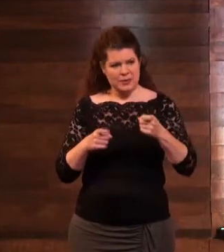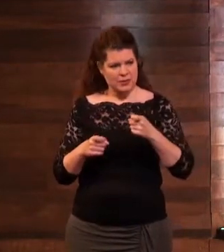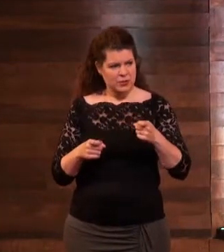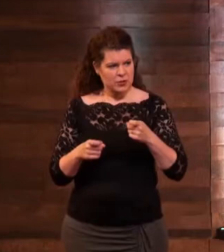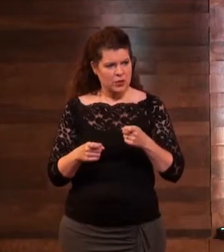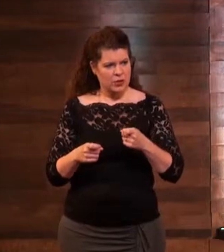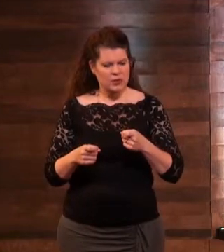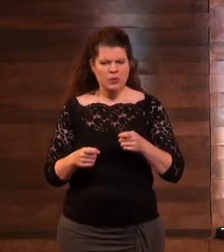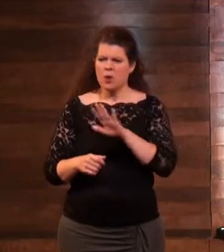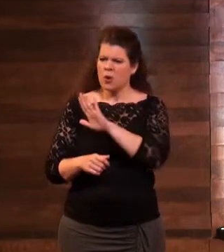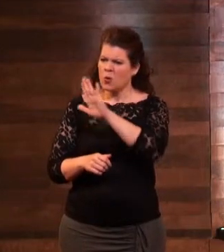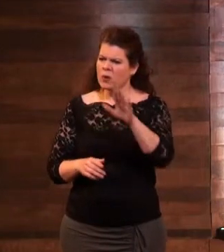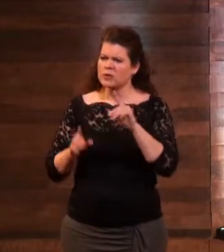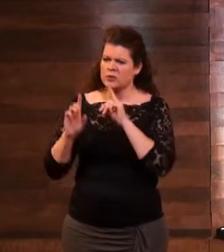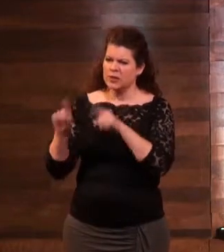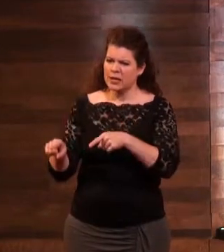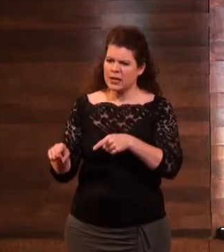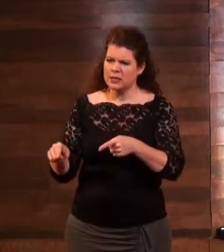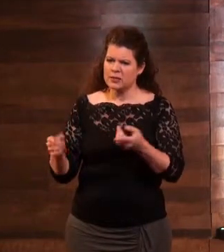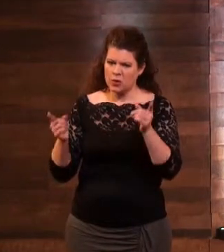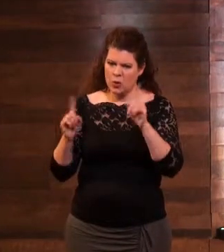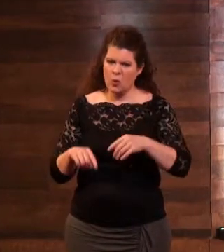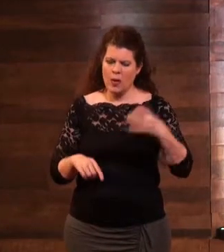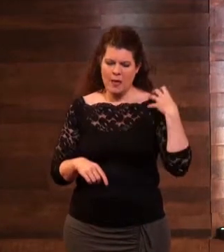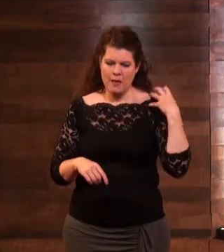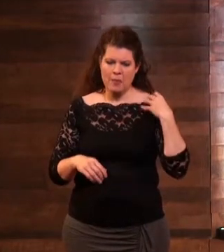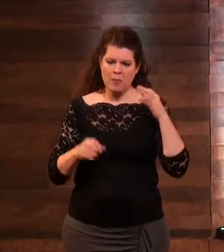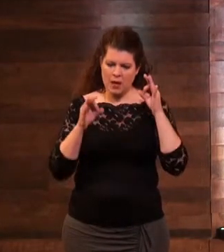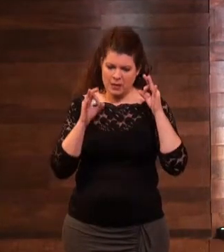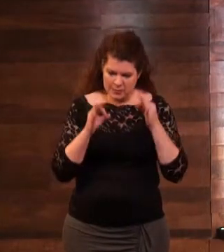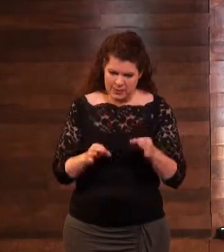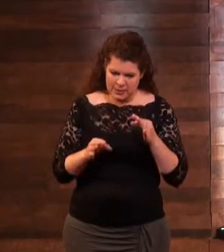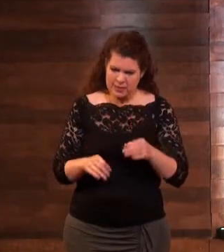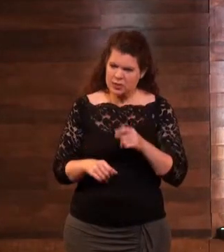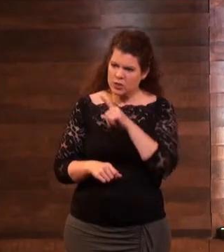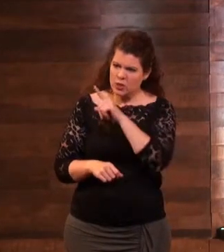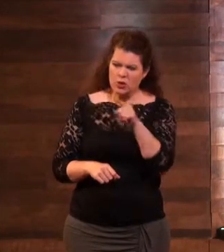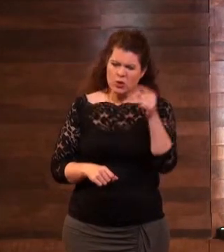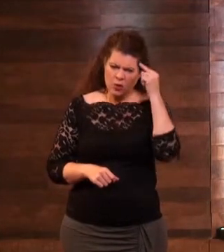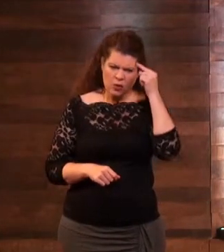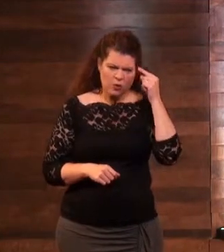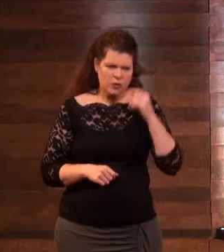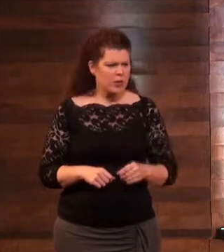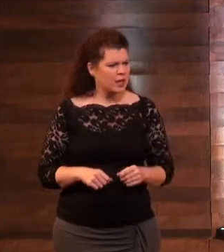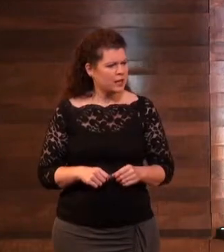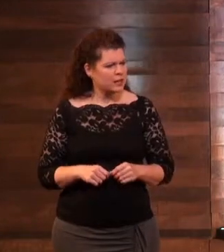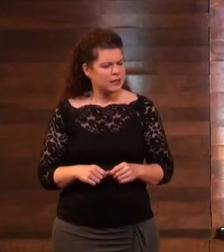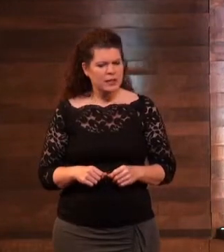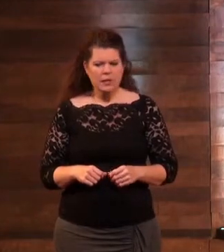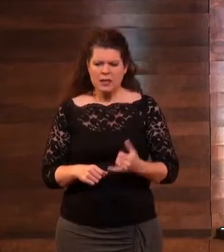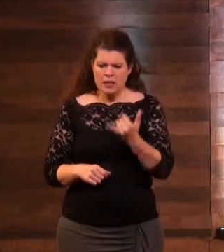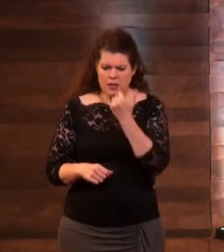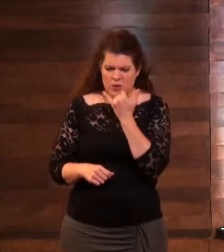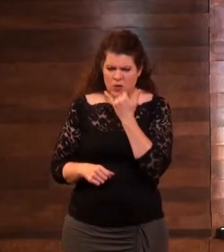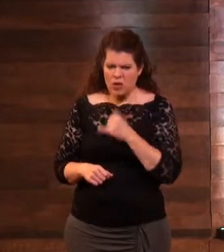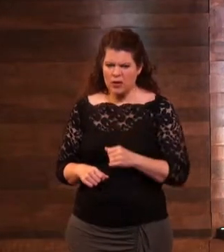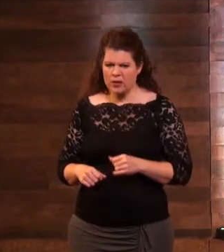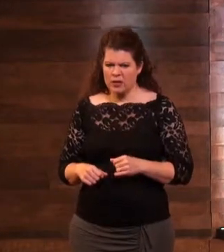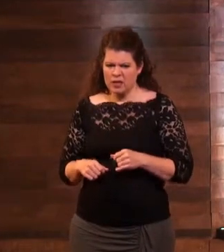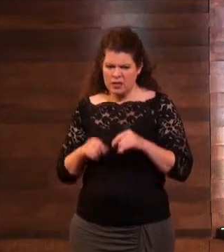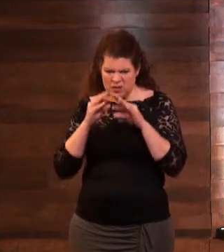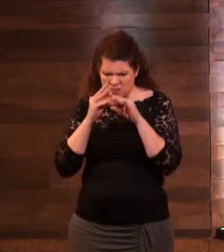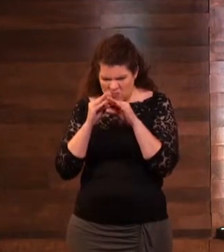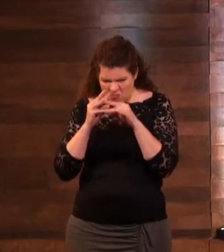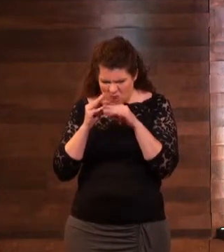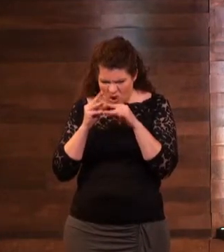when the boss decides to do something that you think is just plain wrong? You may murmur and complain and send text messages